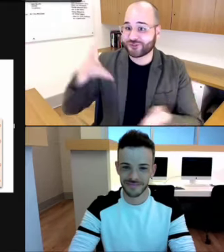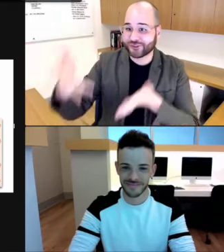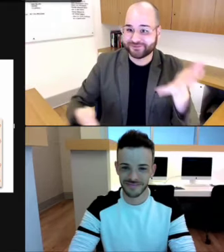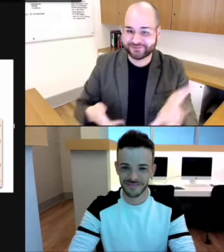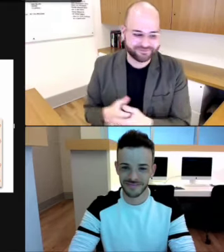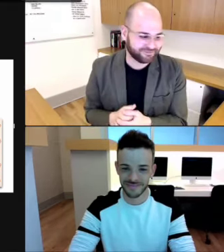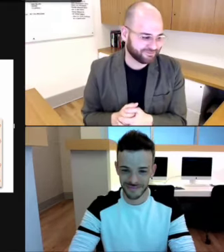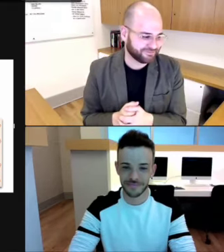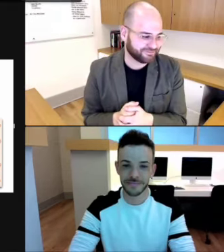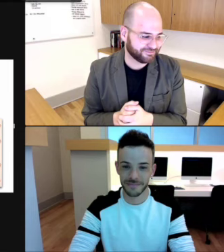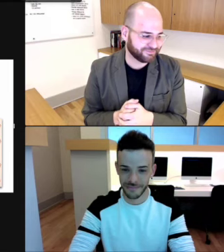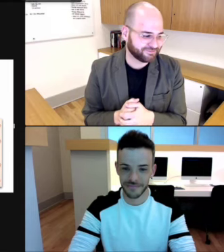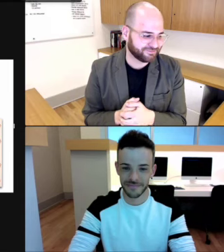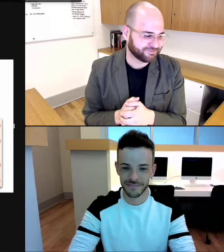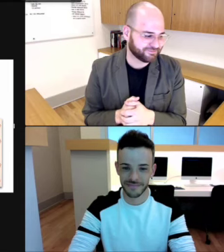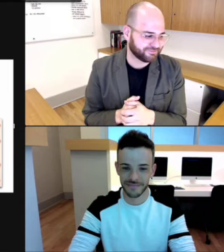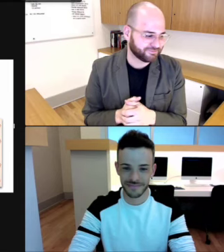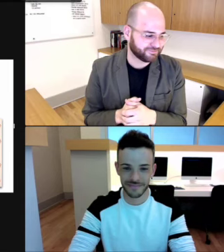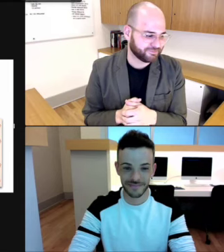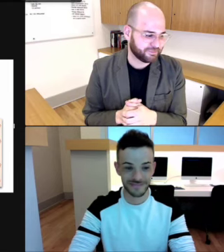is focusing on gesture.